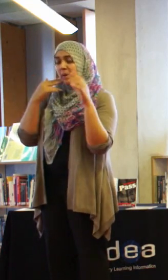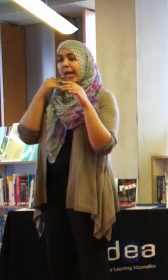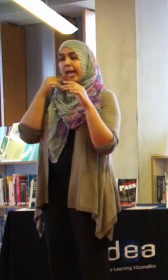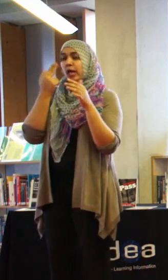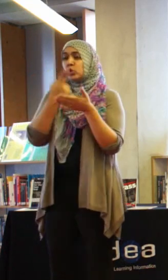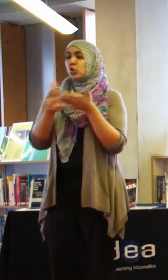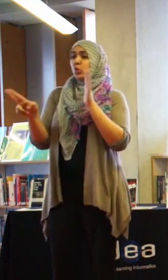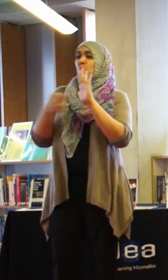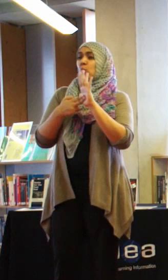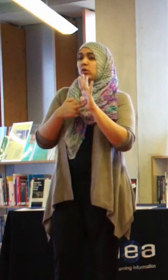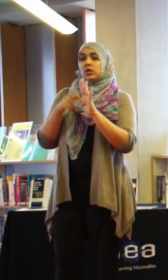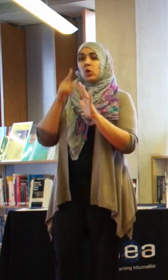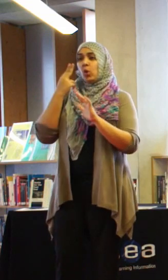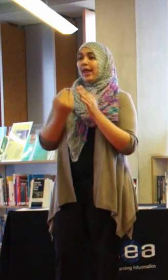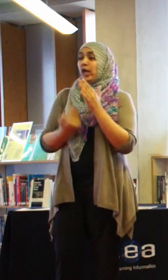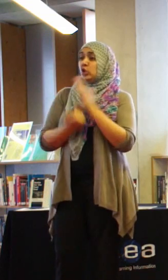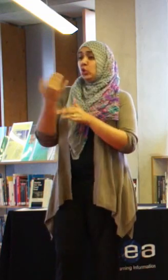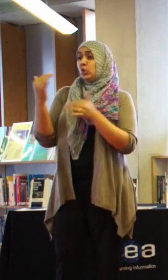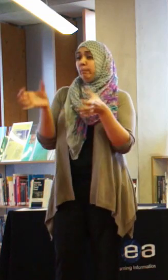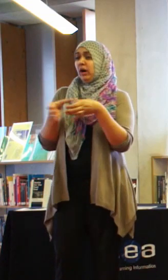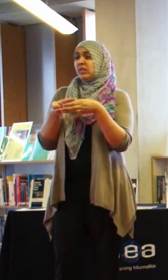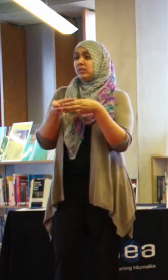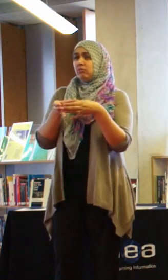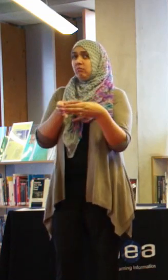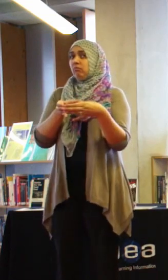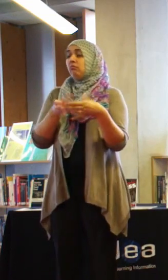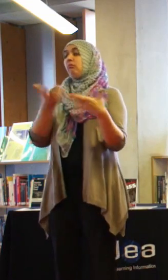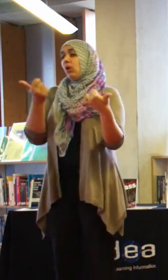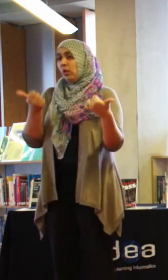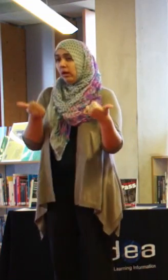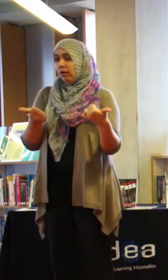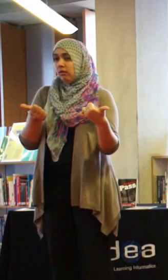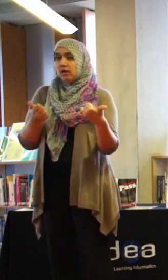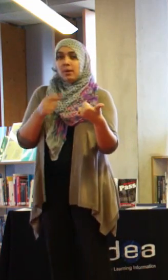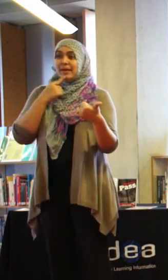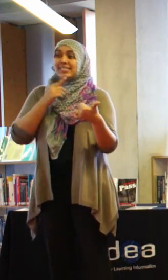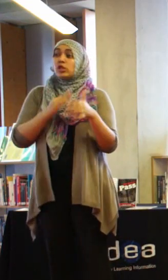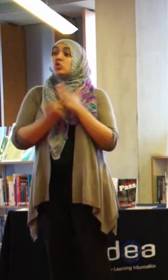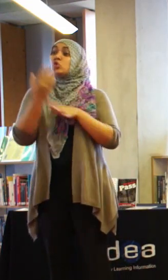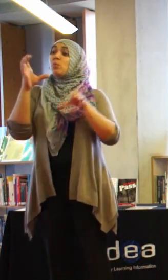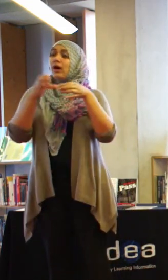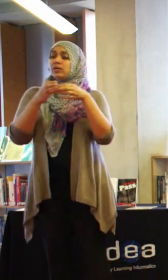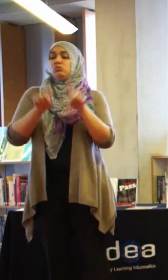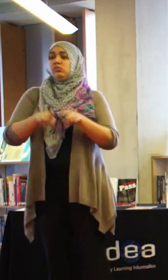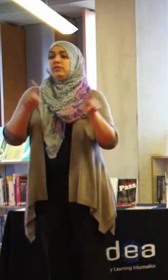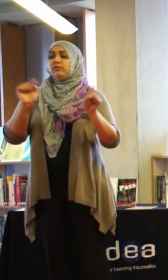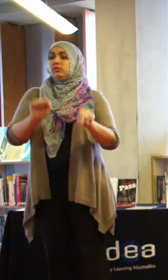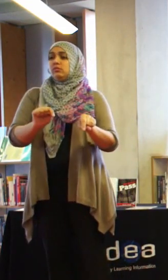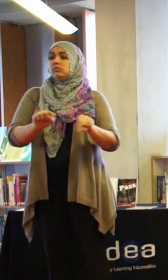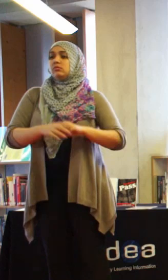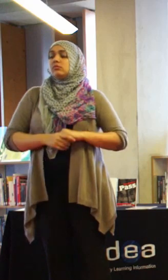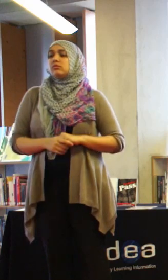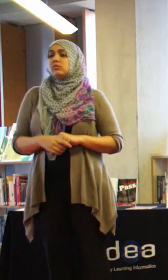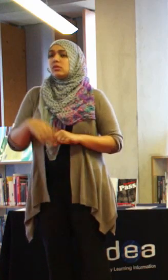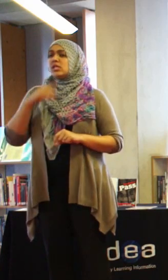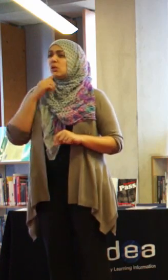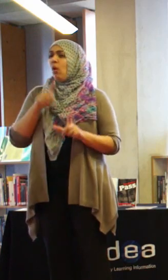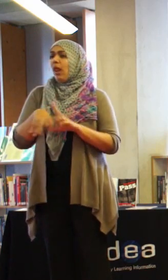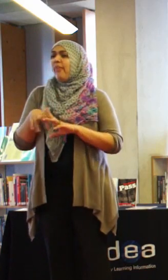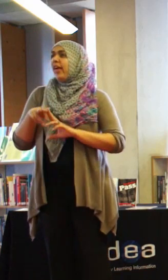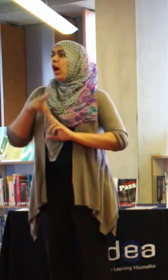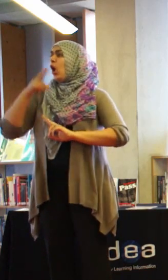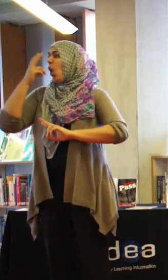organisation the New Party. But the New Party, he said, was different. He said it wasn't like the tired old